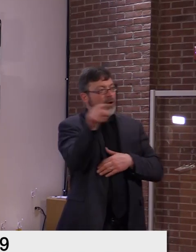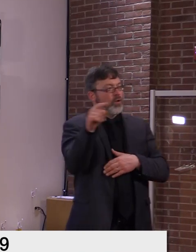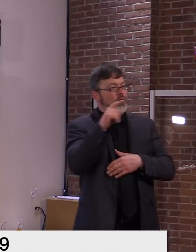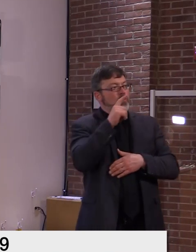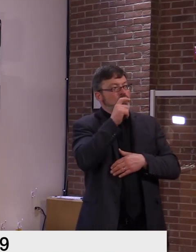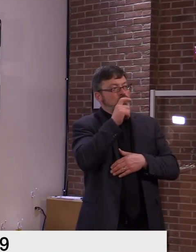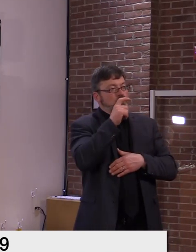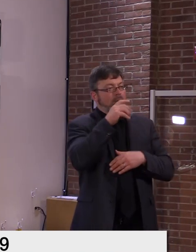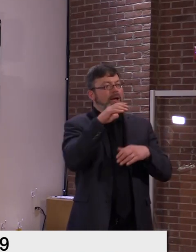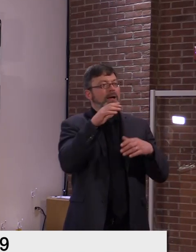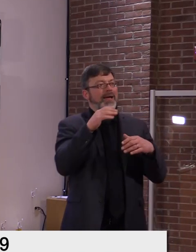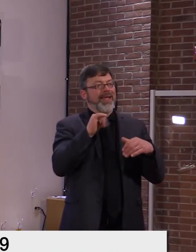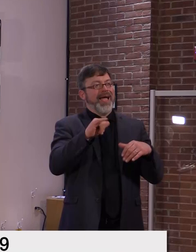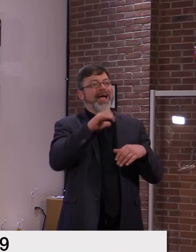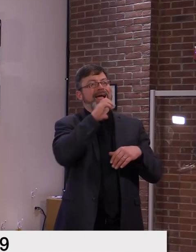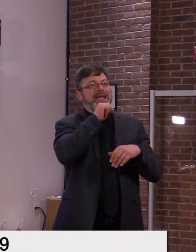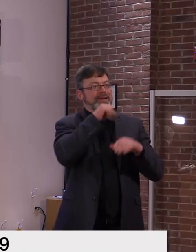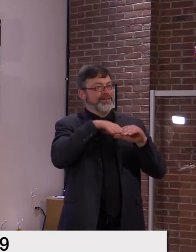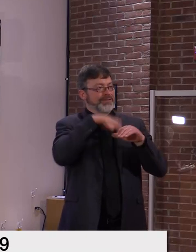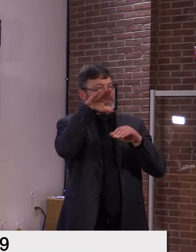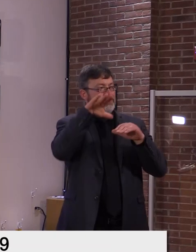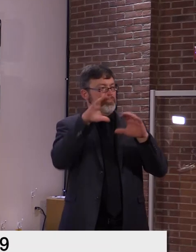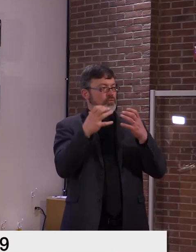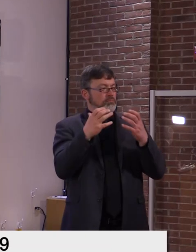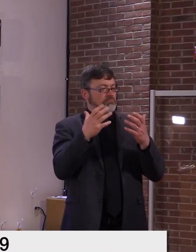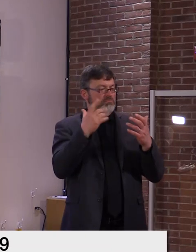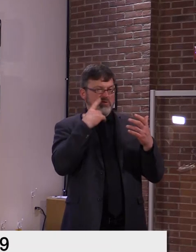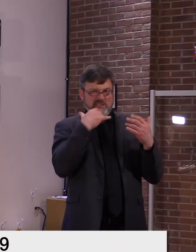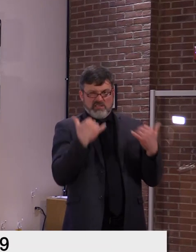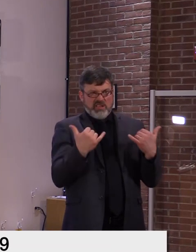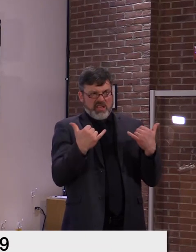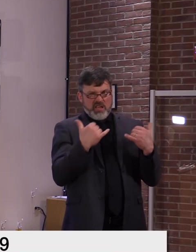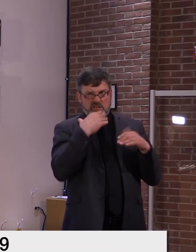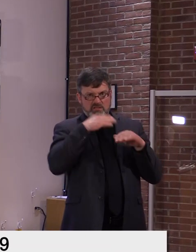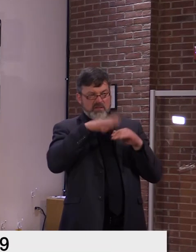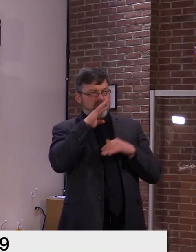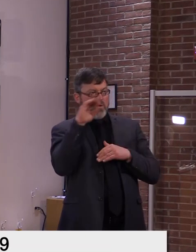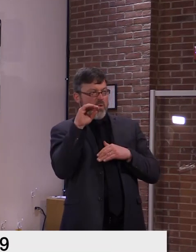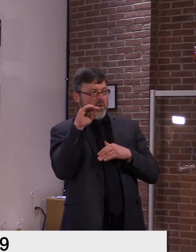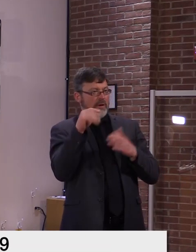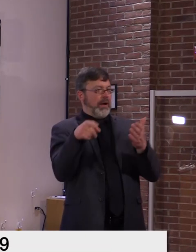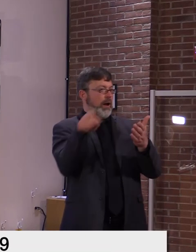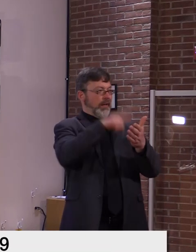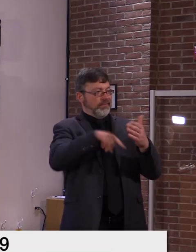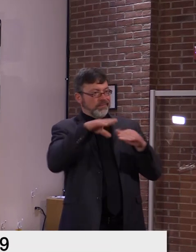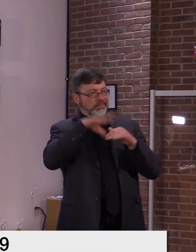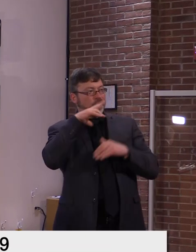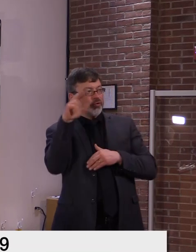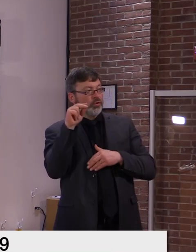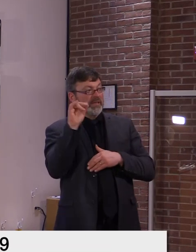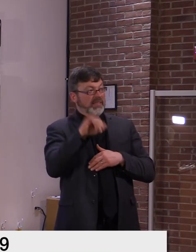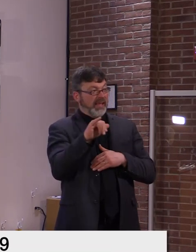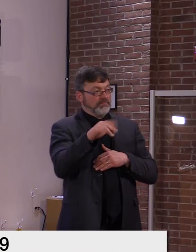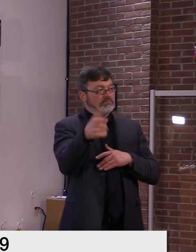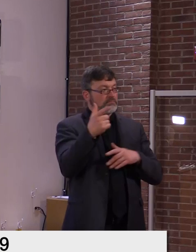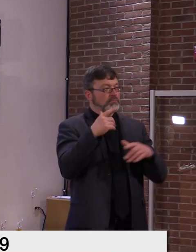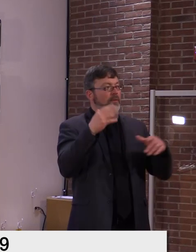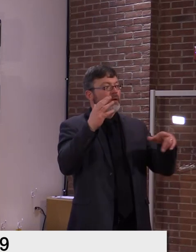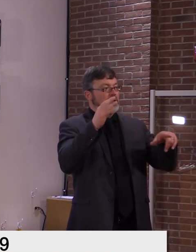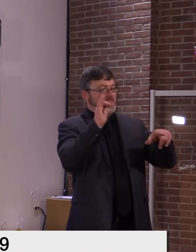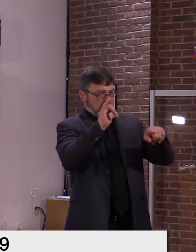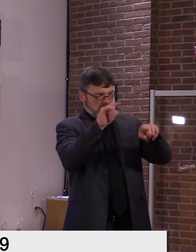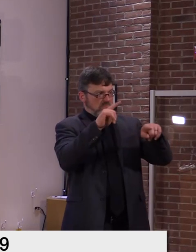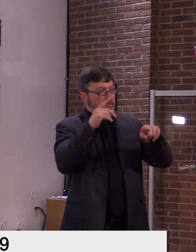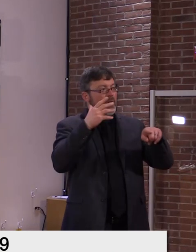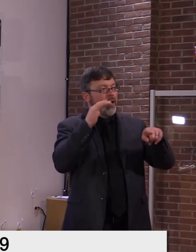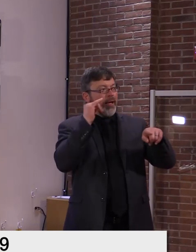example, or is scheduled for another time slot that would be qualified under that time